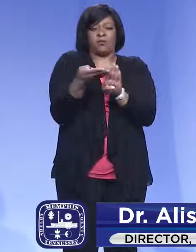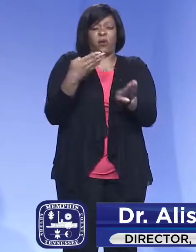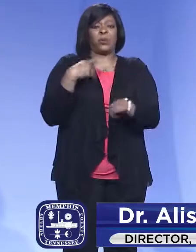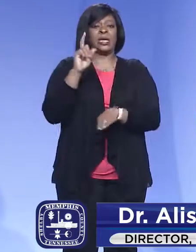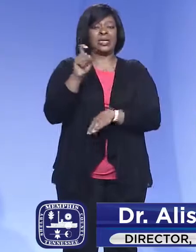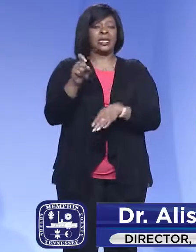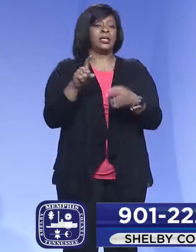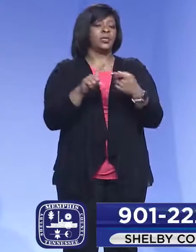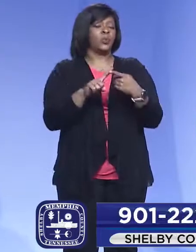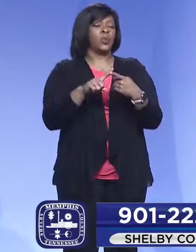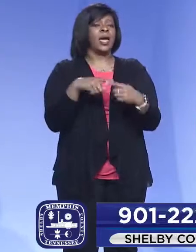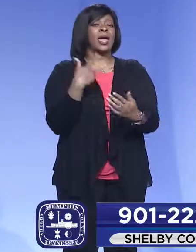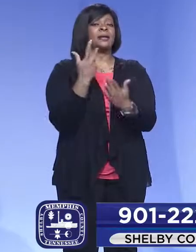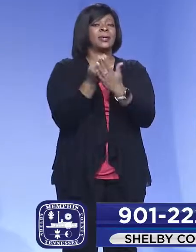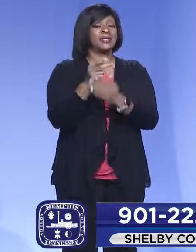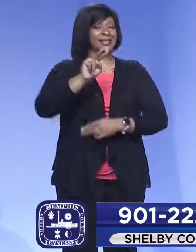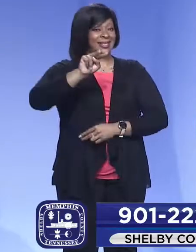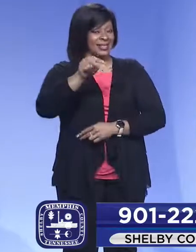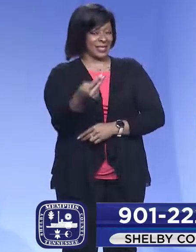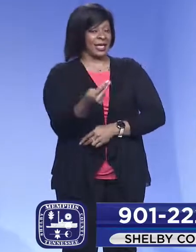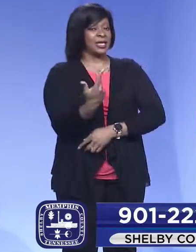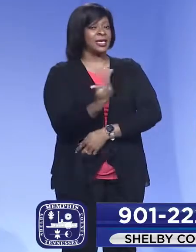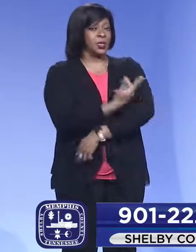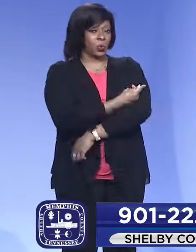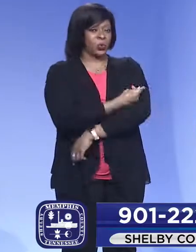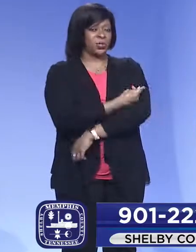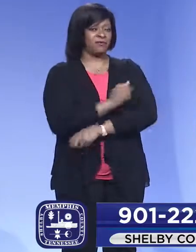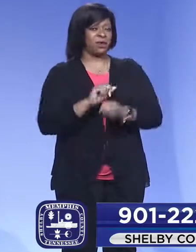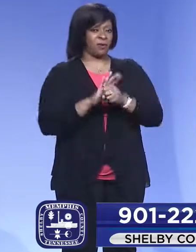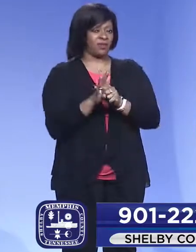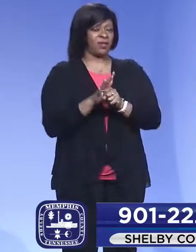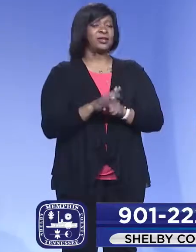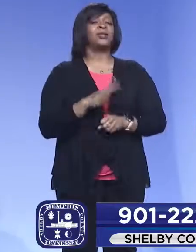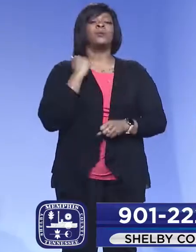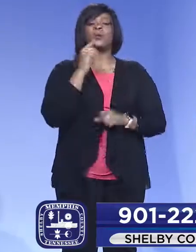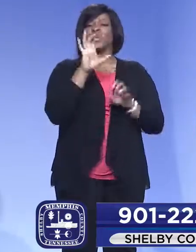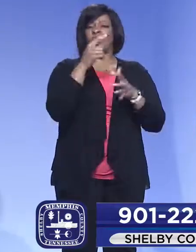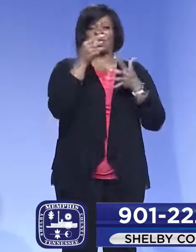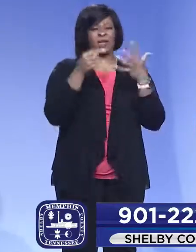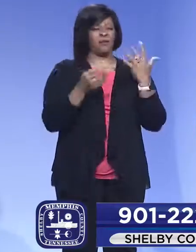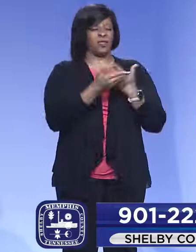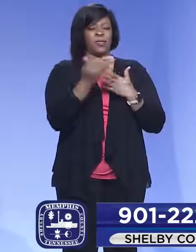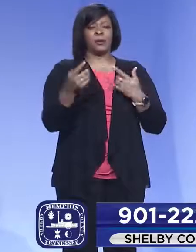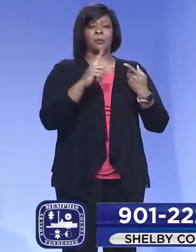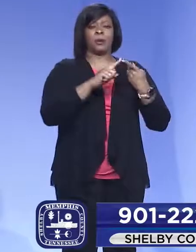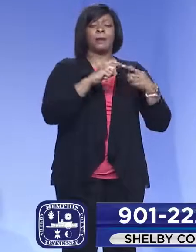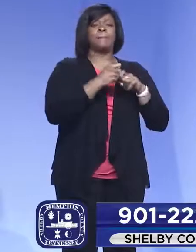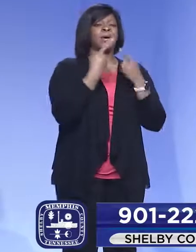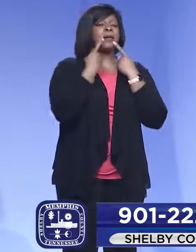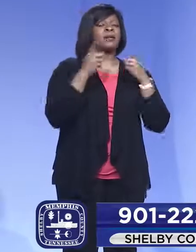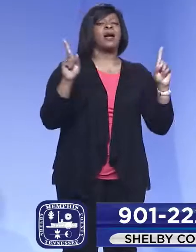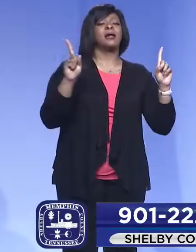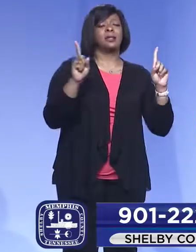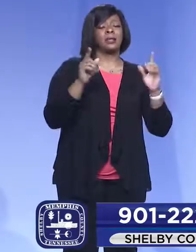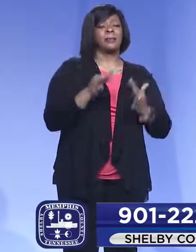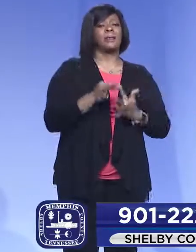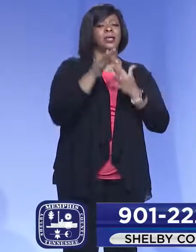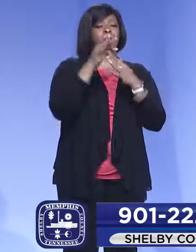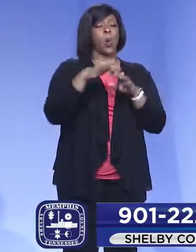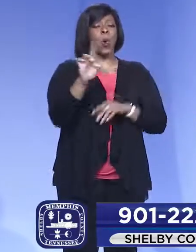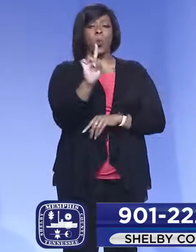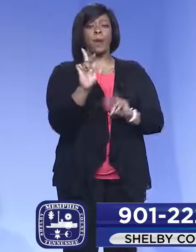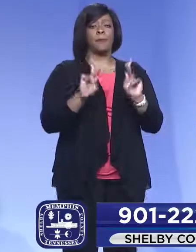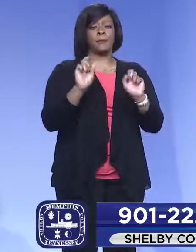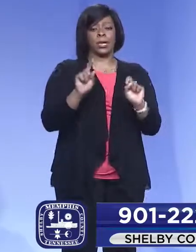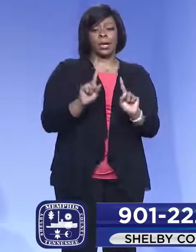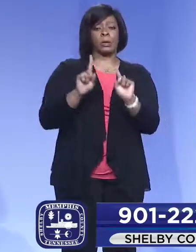needing to administer the second dose. We will be doing several things. One, we will be making announcements, particularly on where